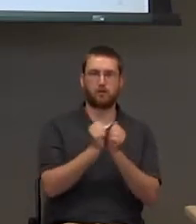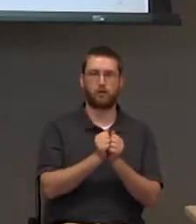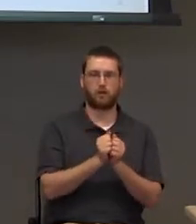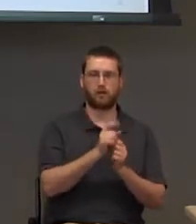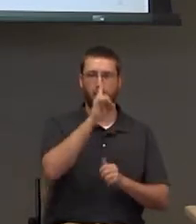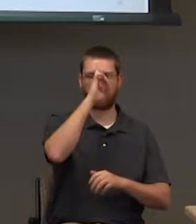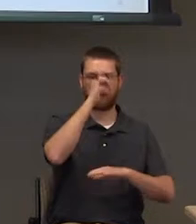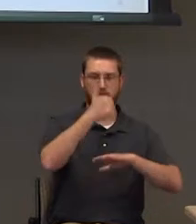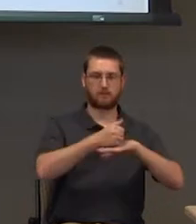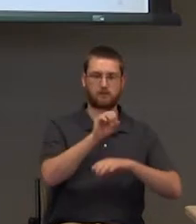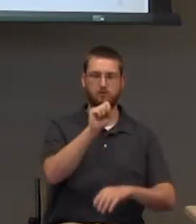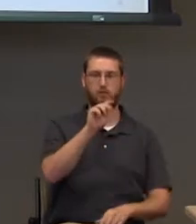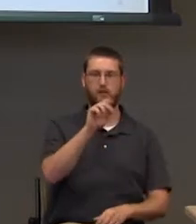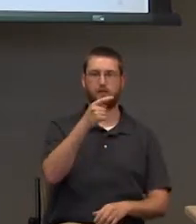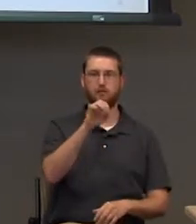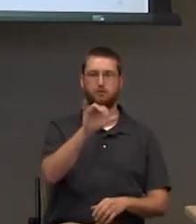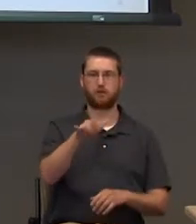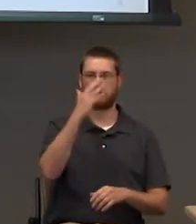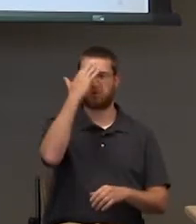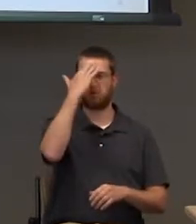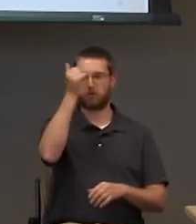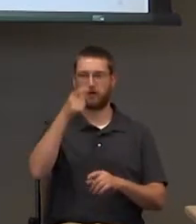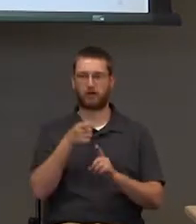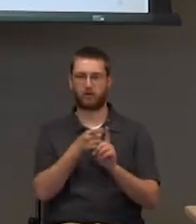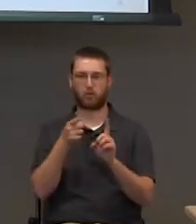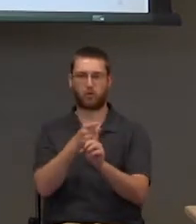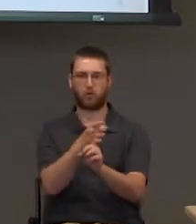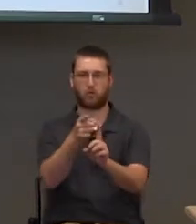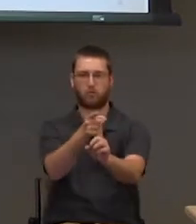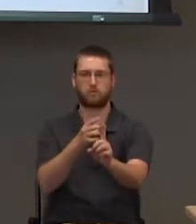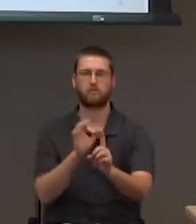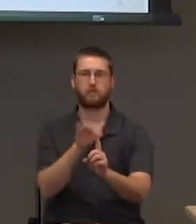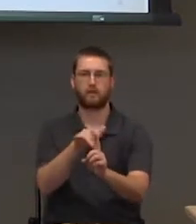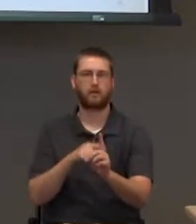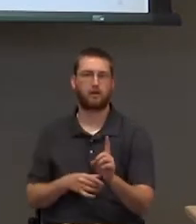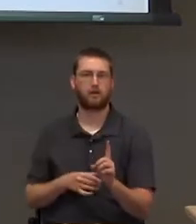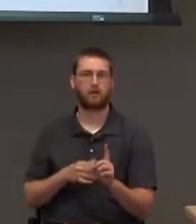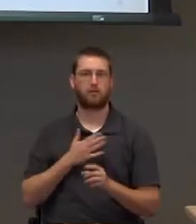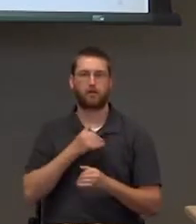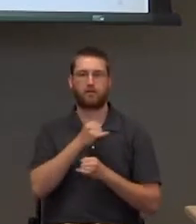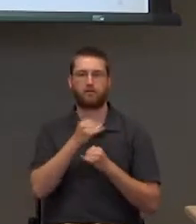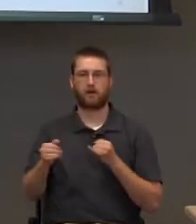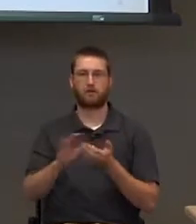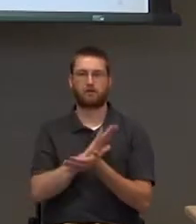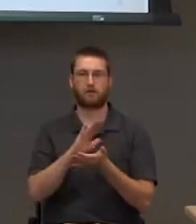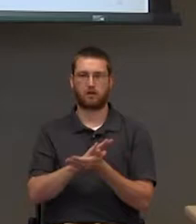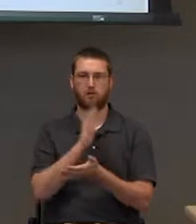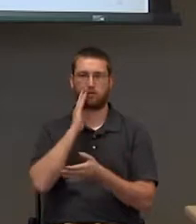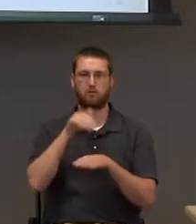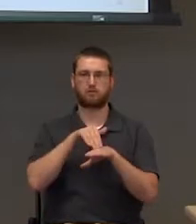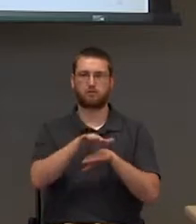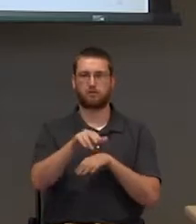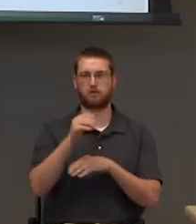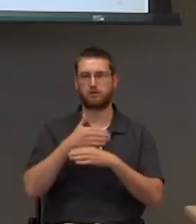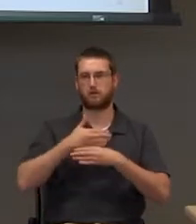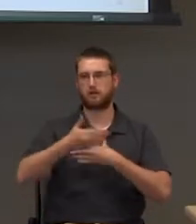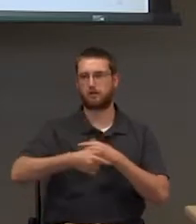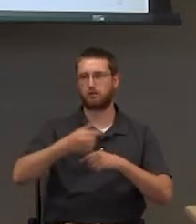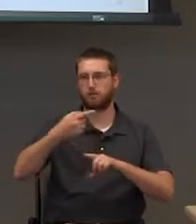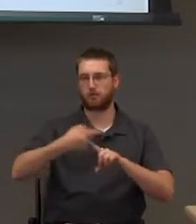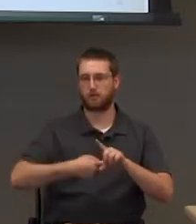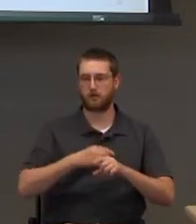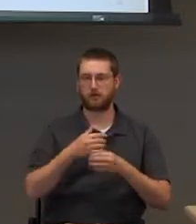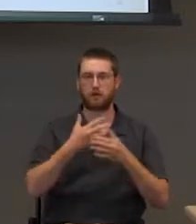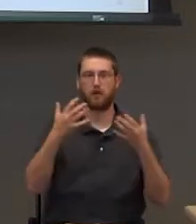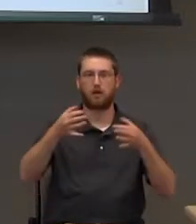strategy in mind of why we are trying to go that way. When you see my final document, which is intended to be delivered over the next 30 days, is there's a lot of